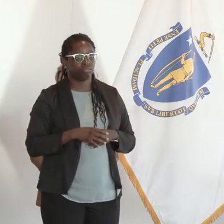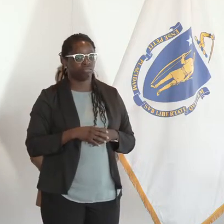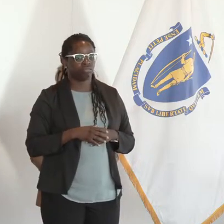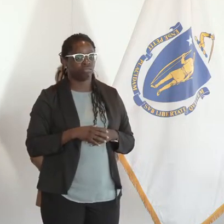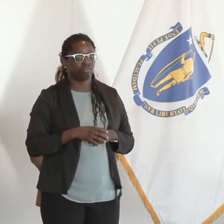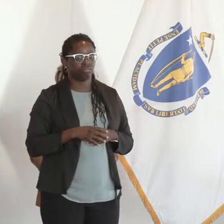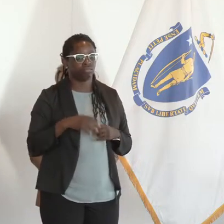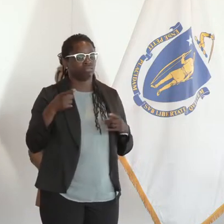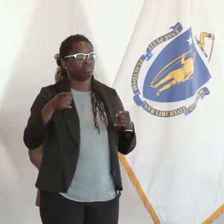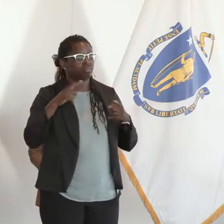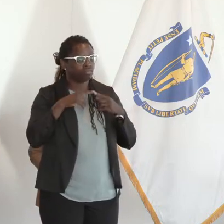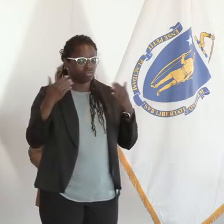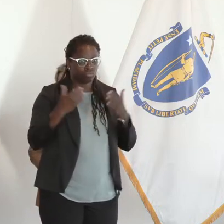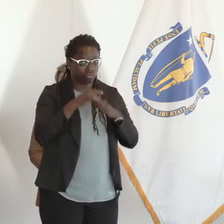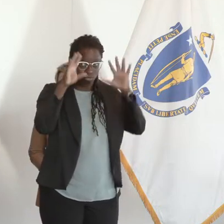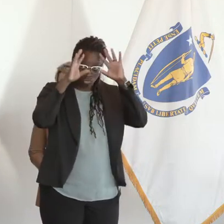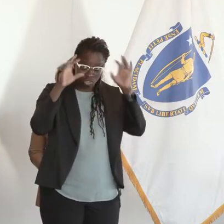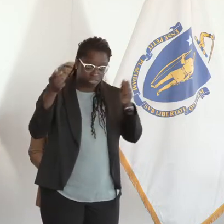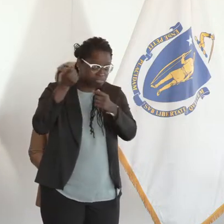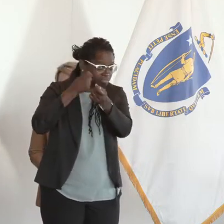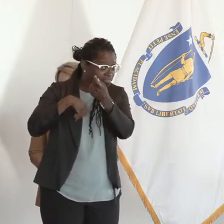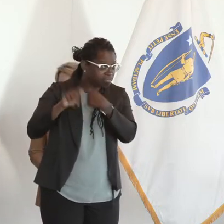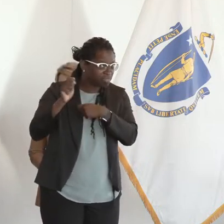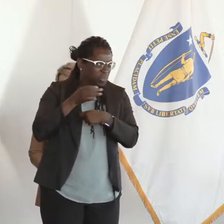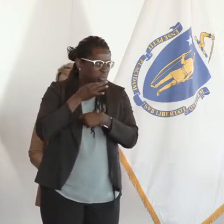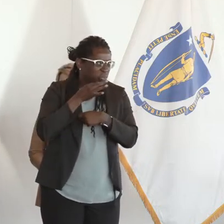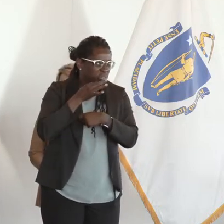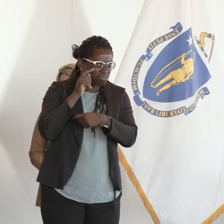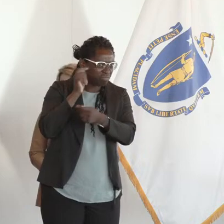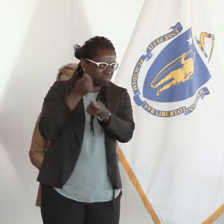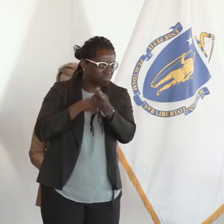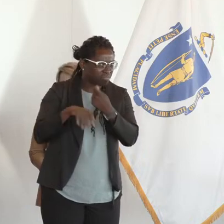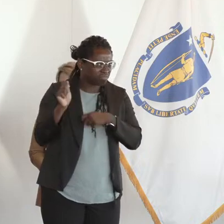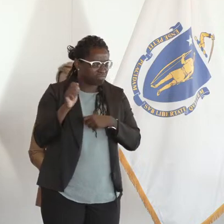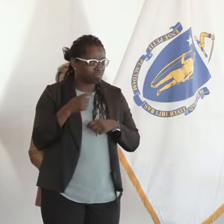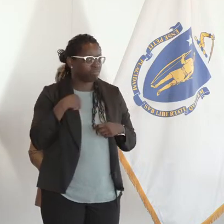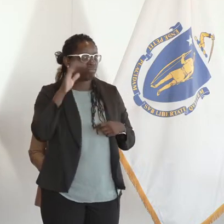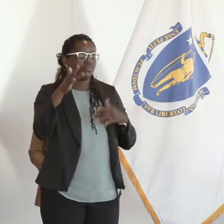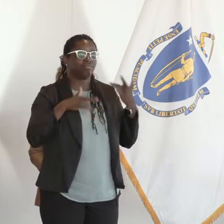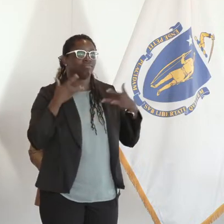27th and hearing about your exciting vision for BU's future.